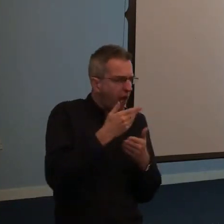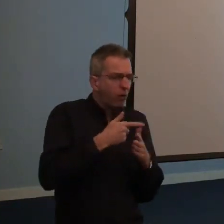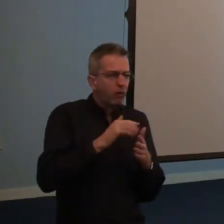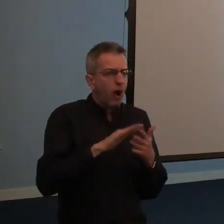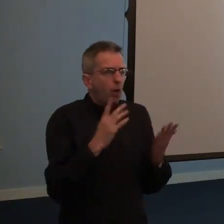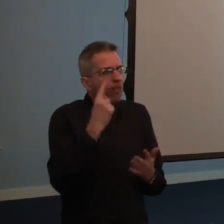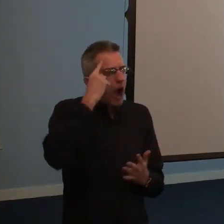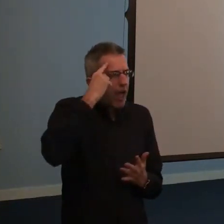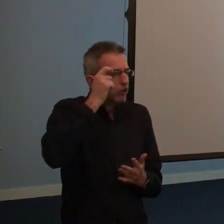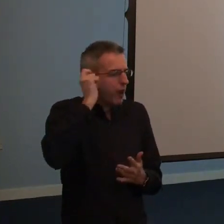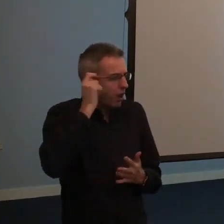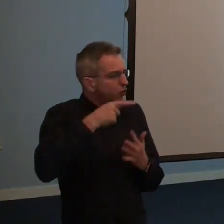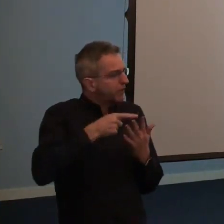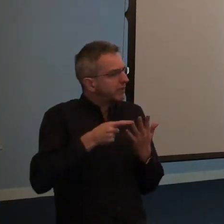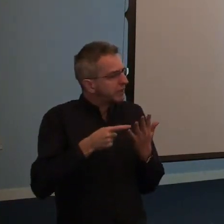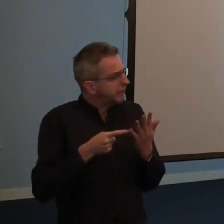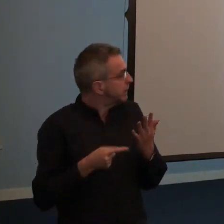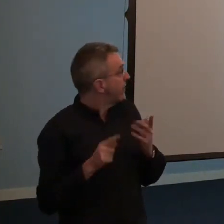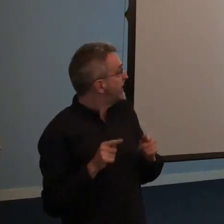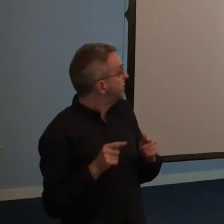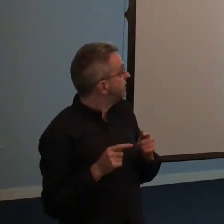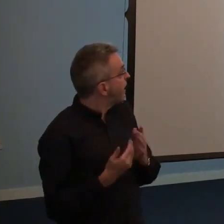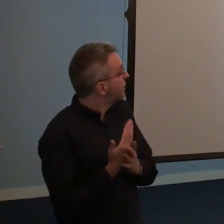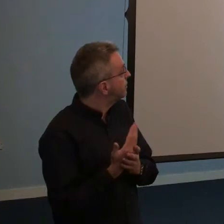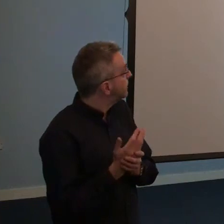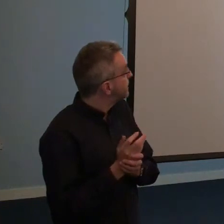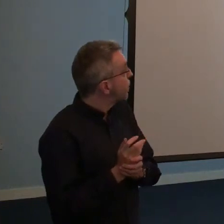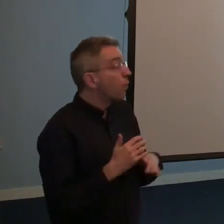know, people can decide what colour of hair their children have, what colour of eyes they have.